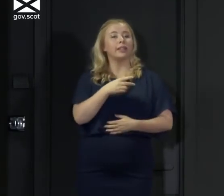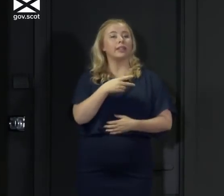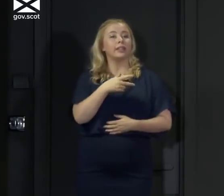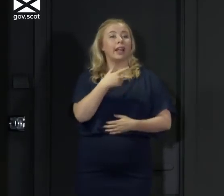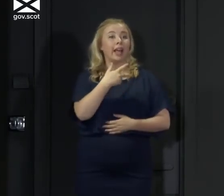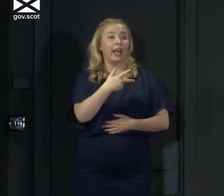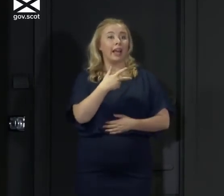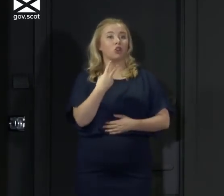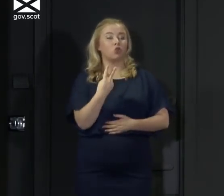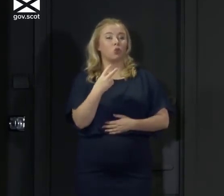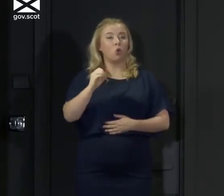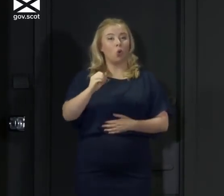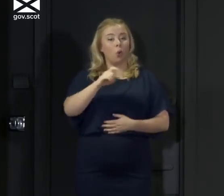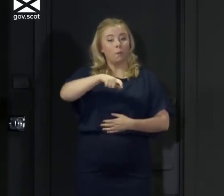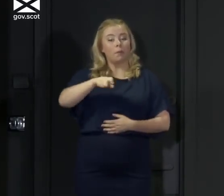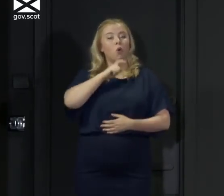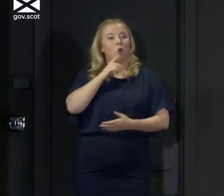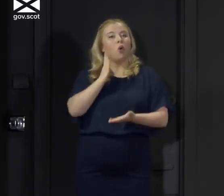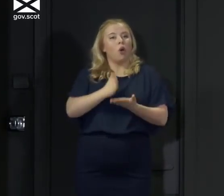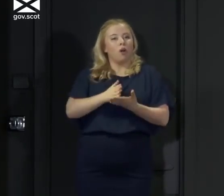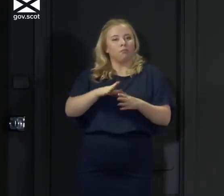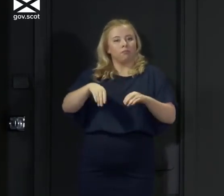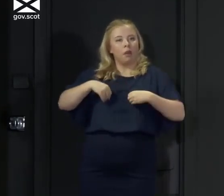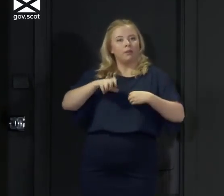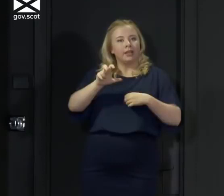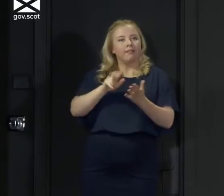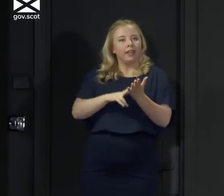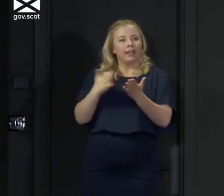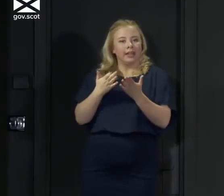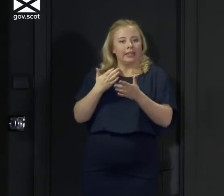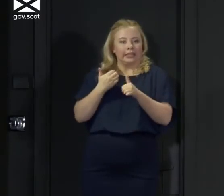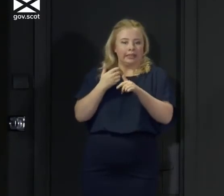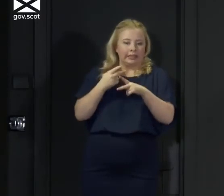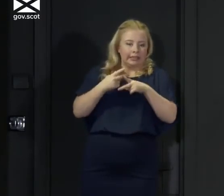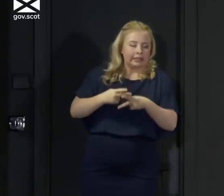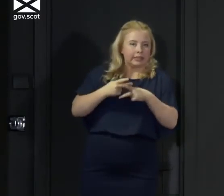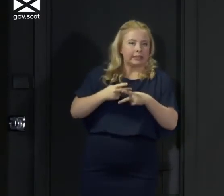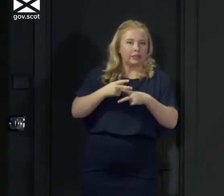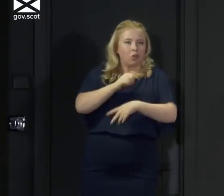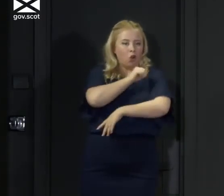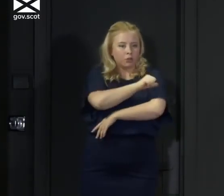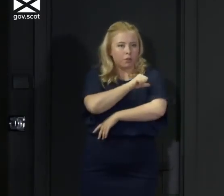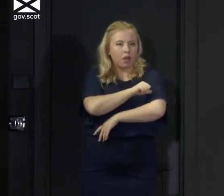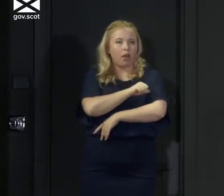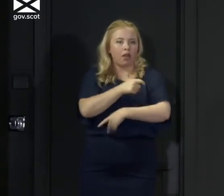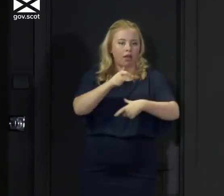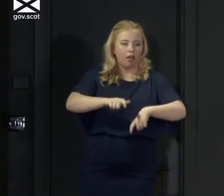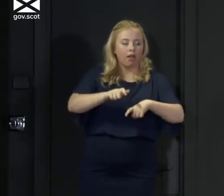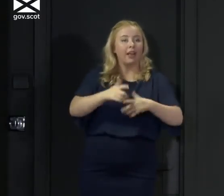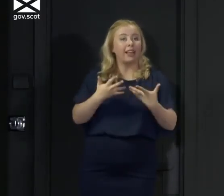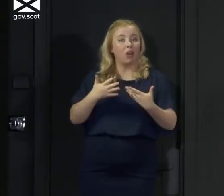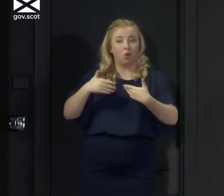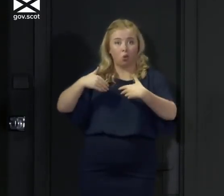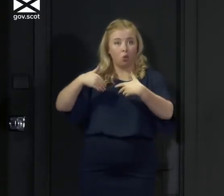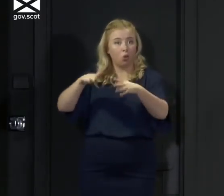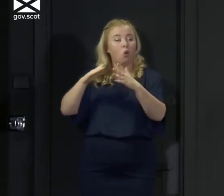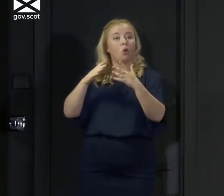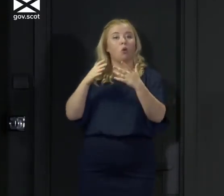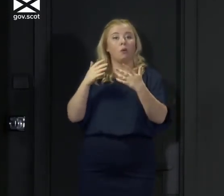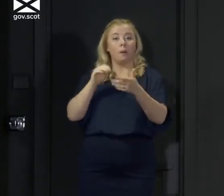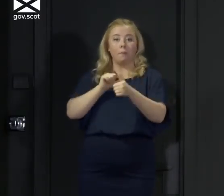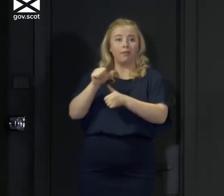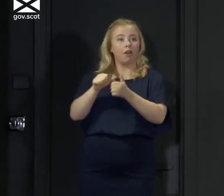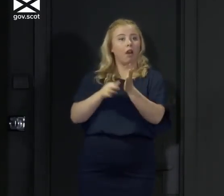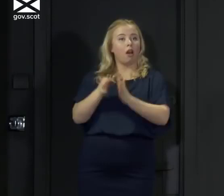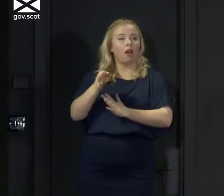3,820 patients who had tested positive for the virus and required hospital treatment have now been able to leave hospital, and I'm sure all of us wish all